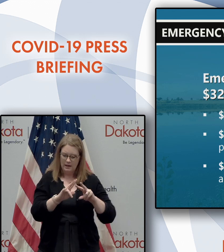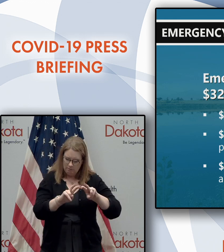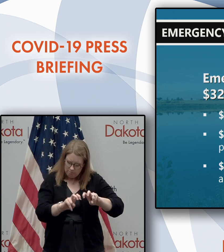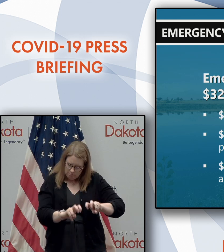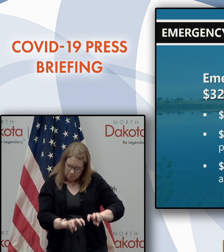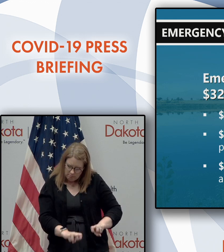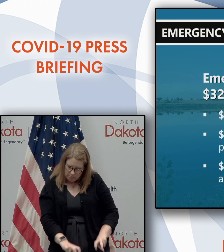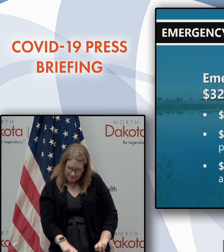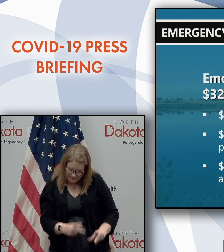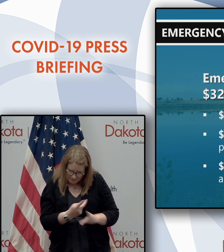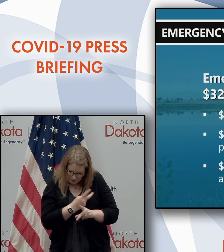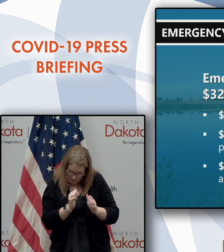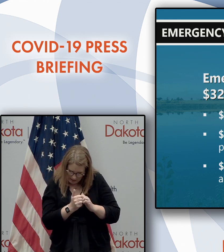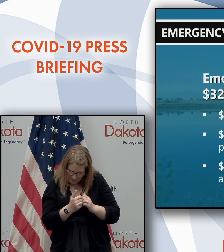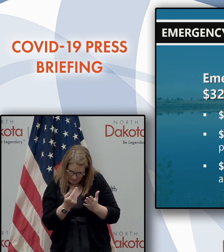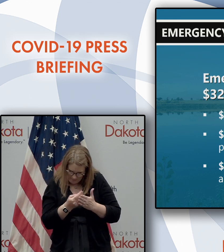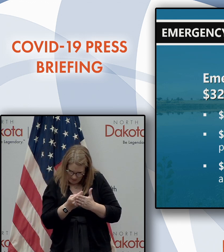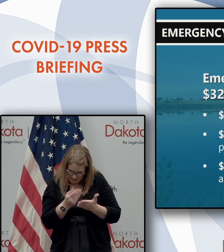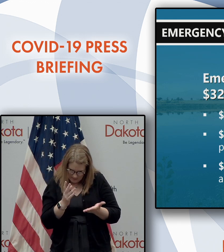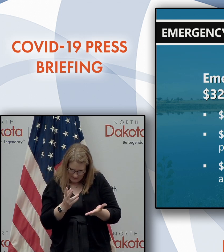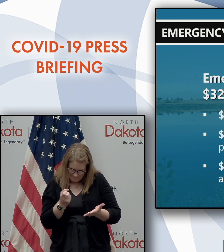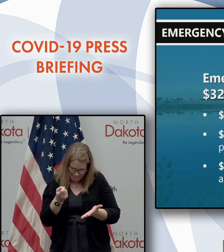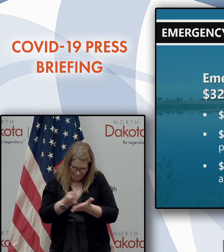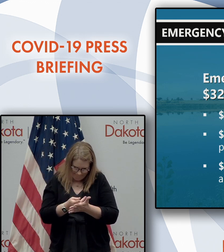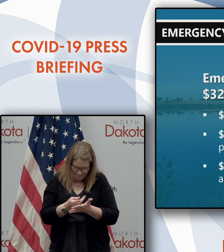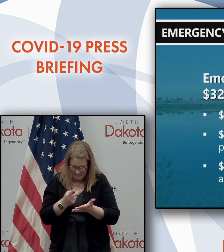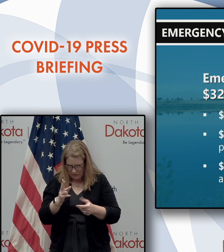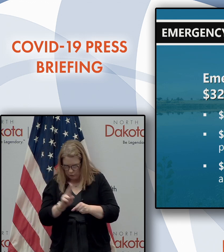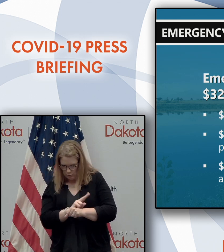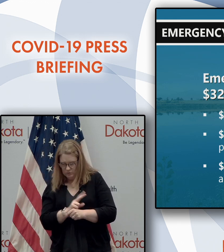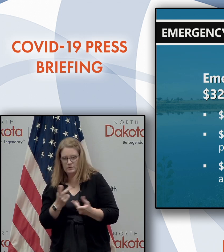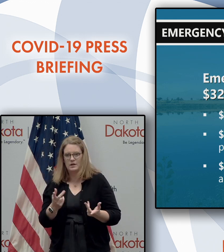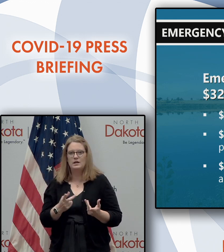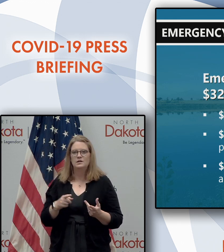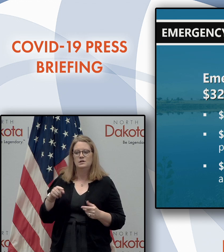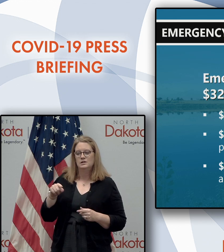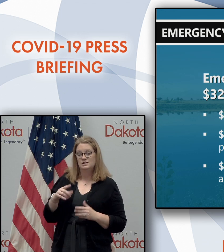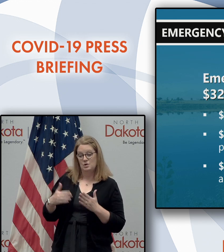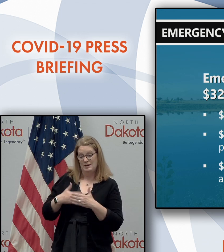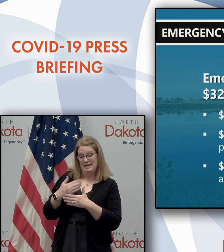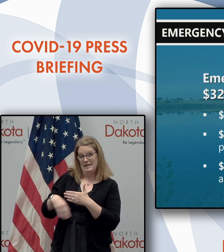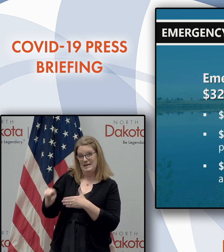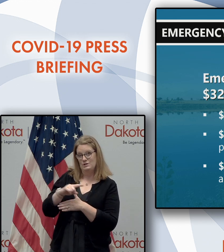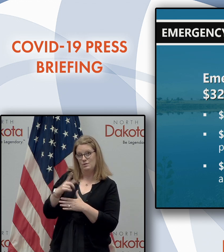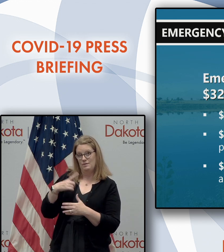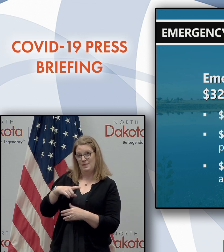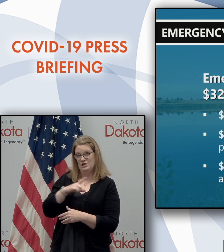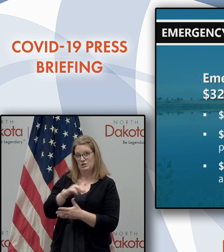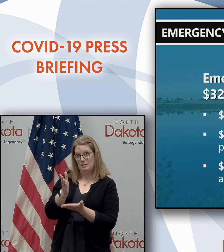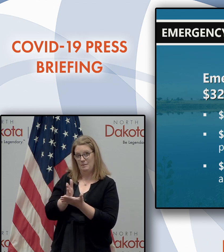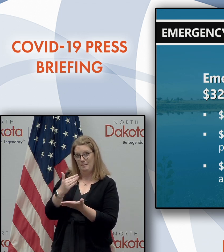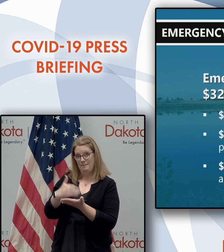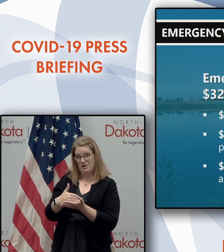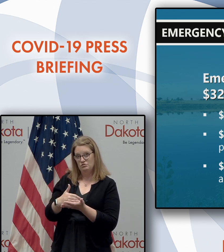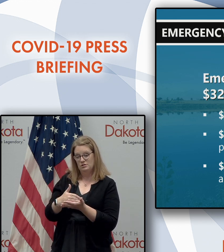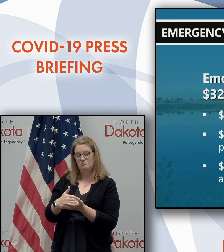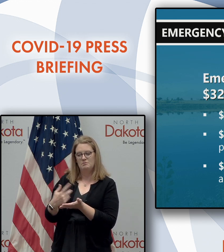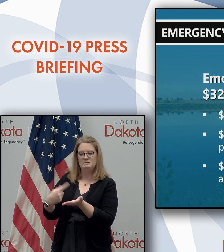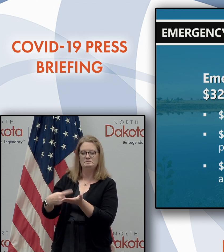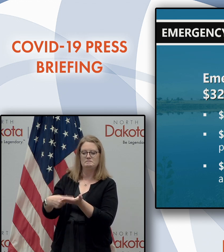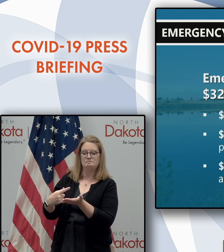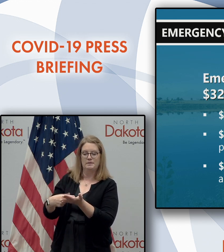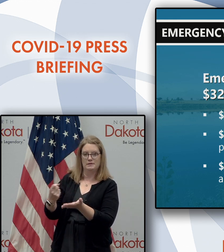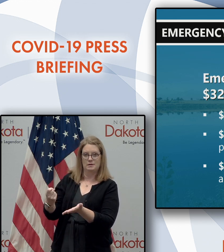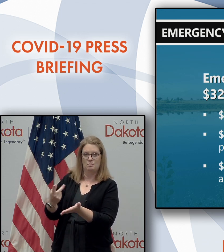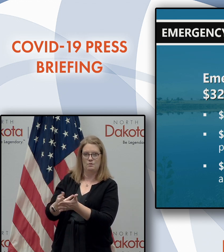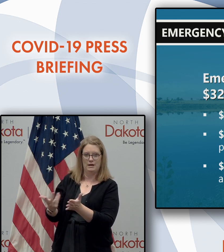the commission yesterday approving these, they will advance and be on the agenda next week for the legislative budget section. But I